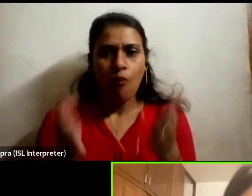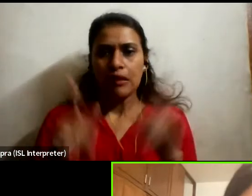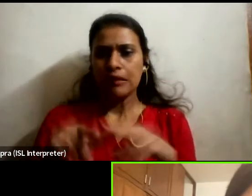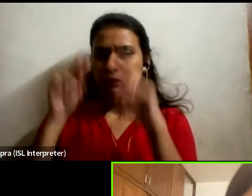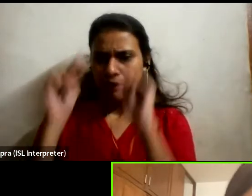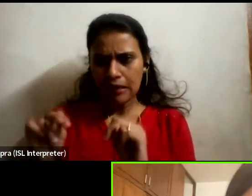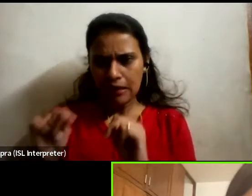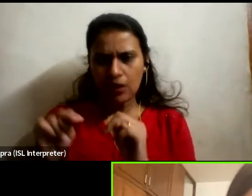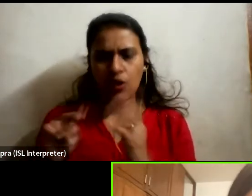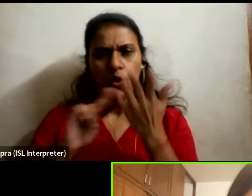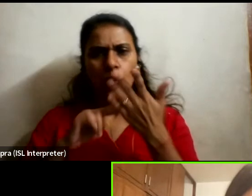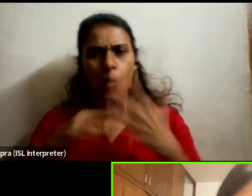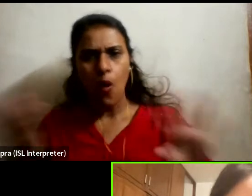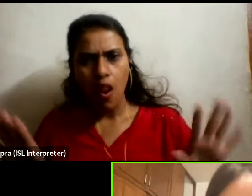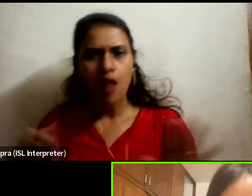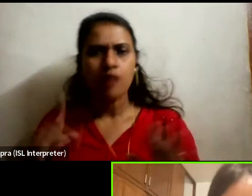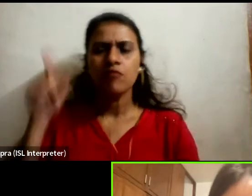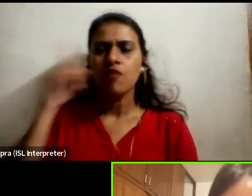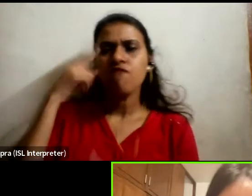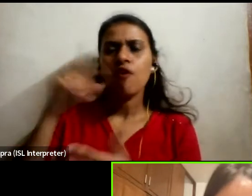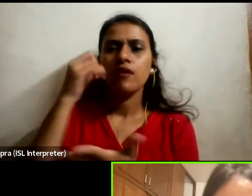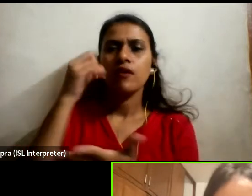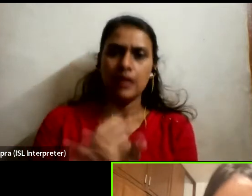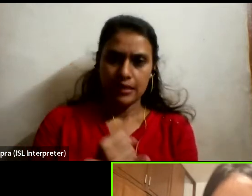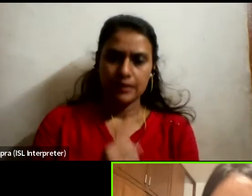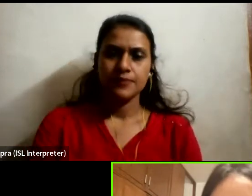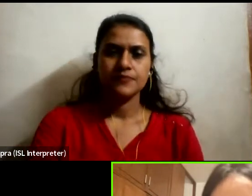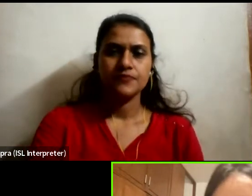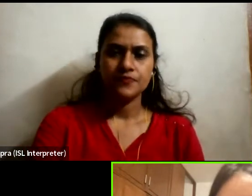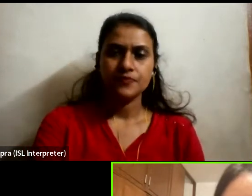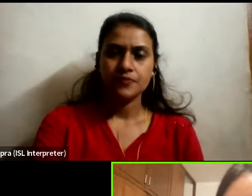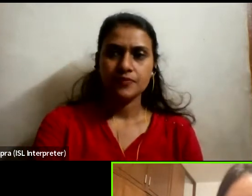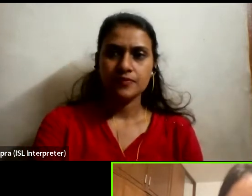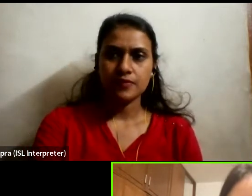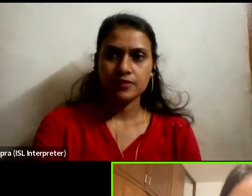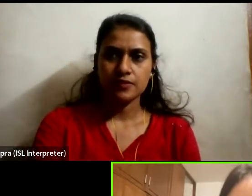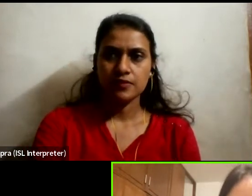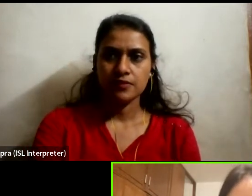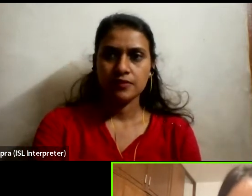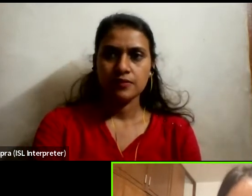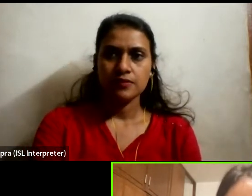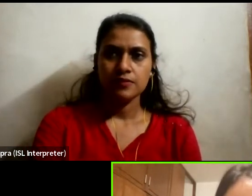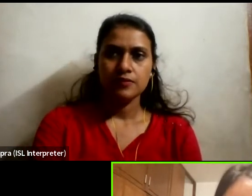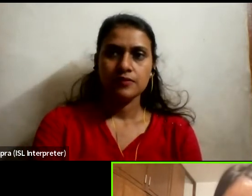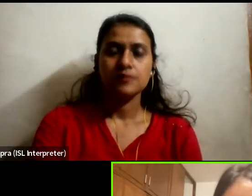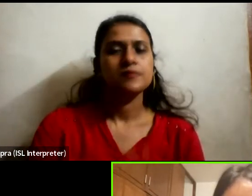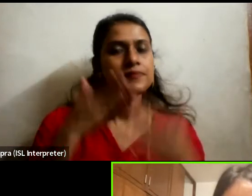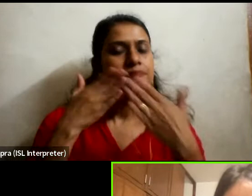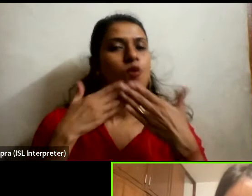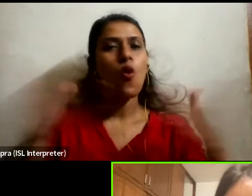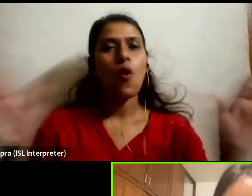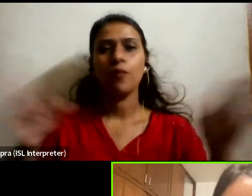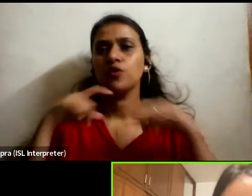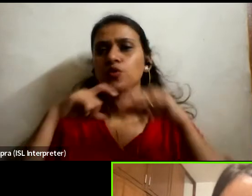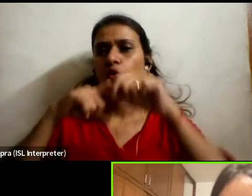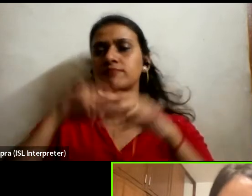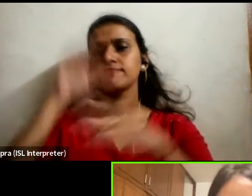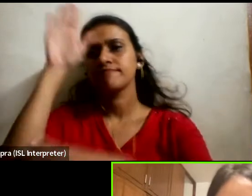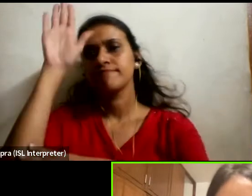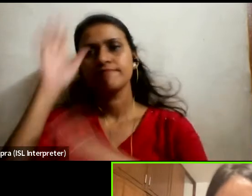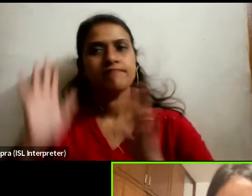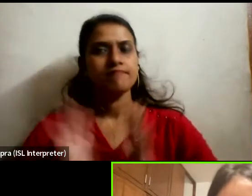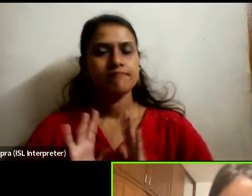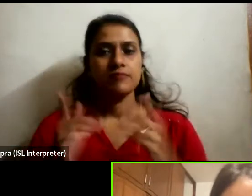mutually strengthening process of rights. So I think at this point we can open it up to questions. What you can do if you